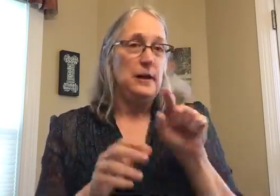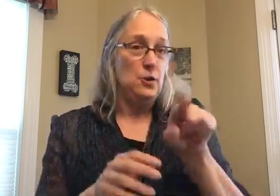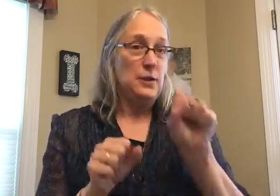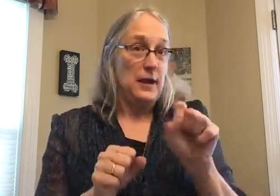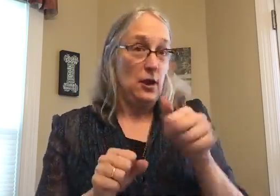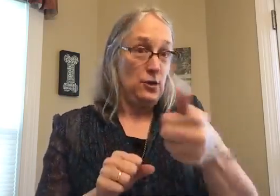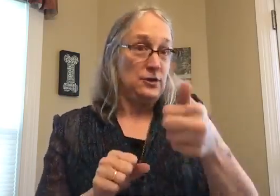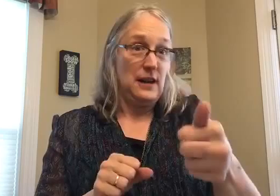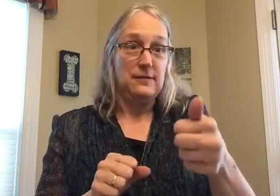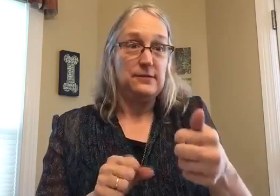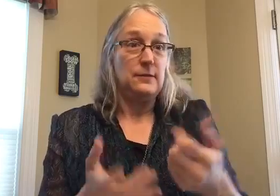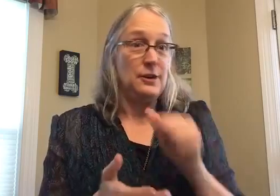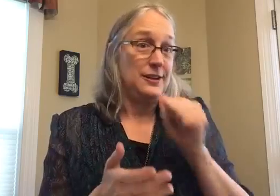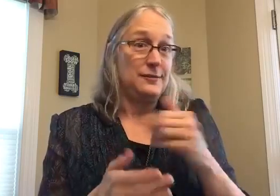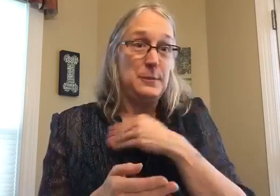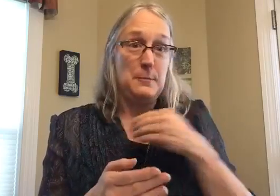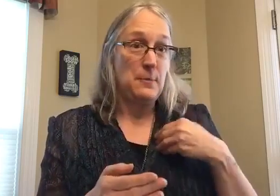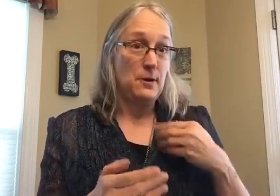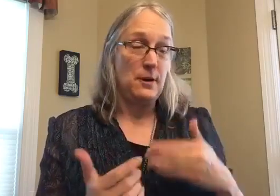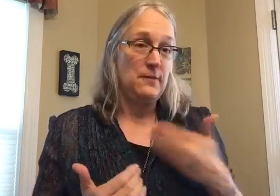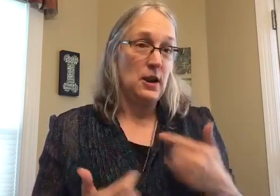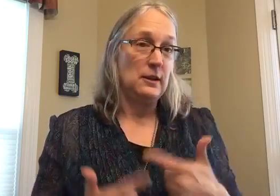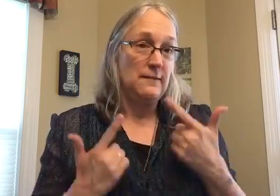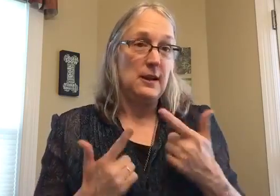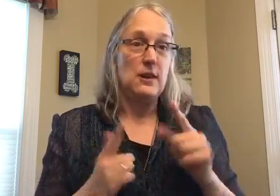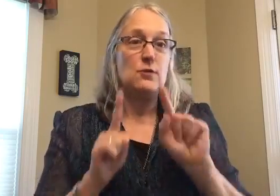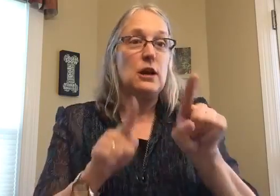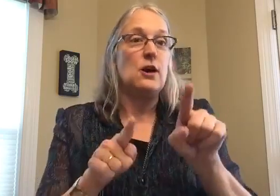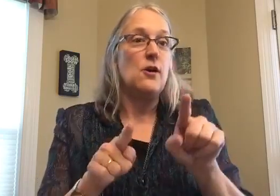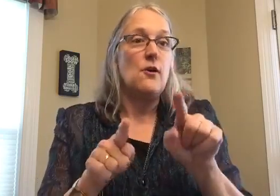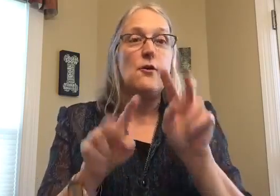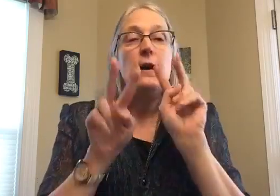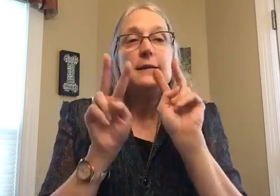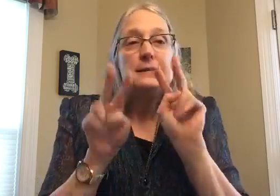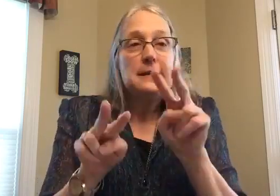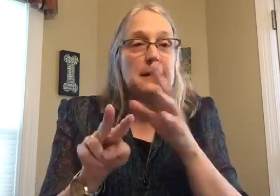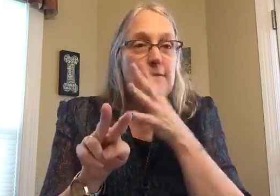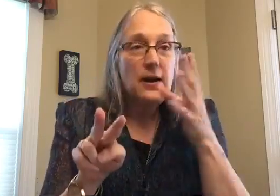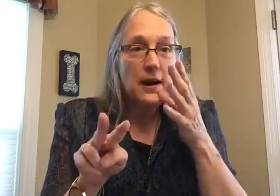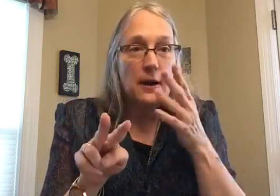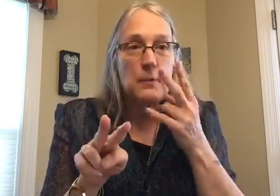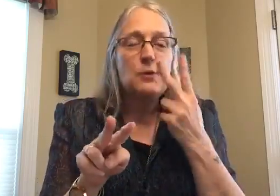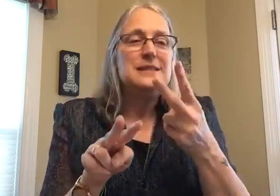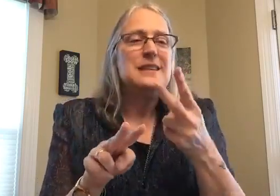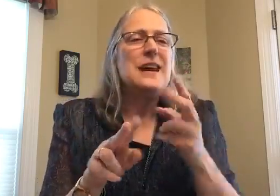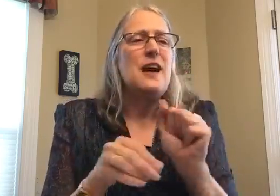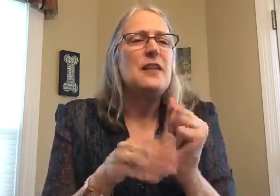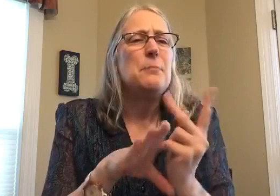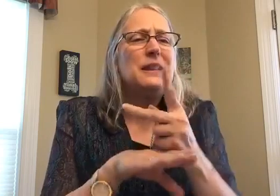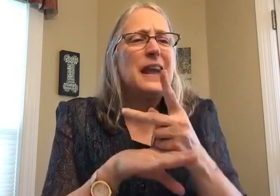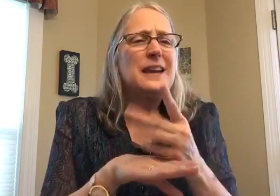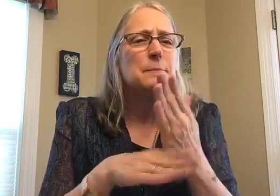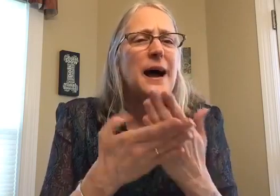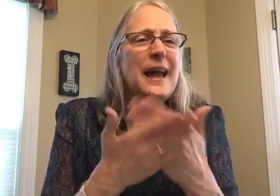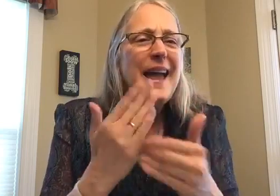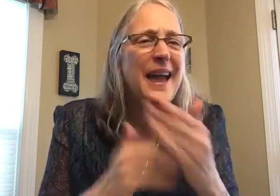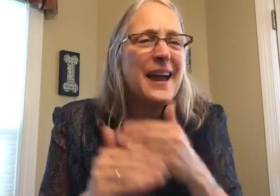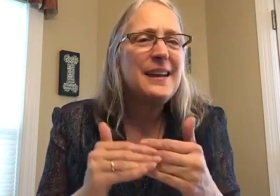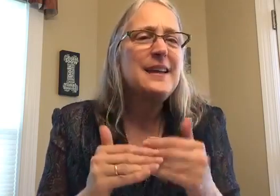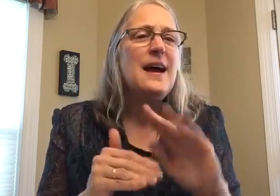can go yourself. You don't even have to be a member of Young Living. You can go see the farm. You can see how they plant by hand, how